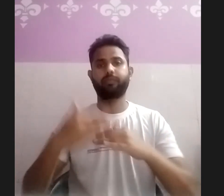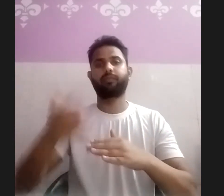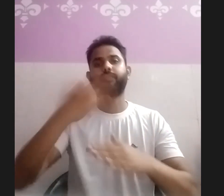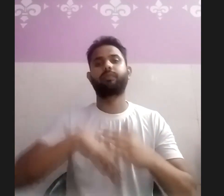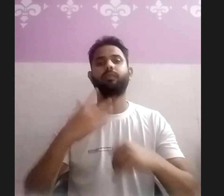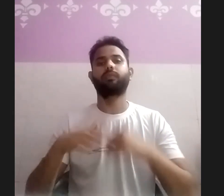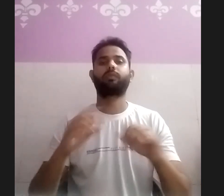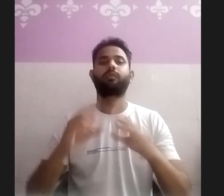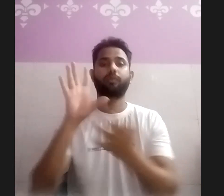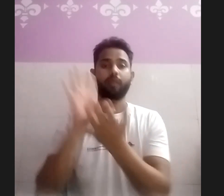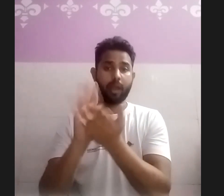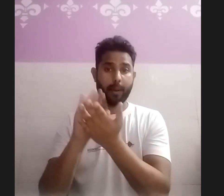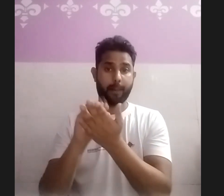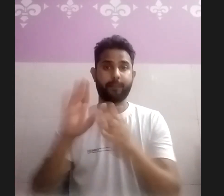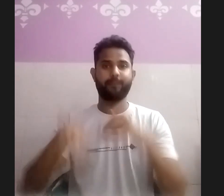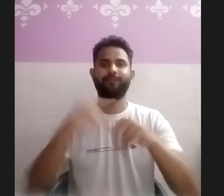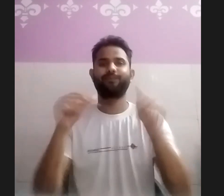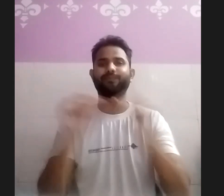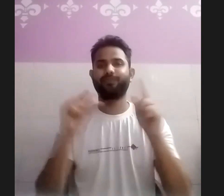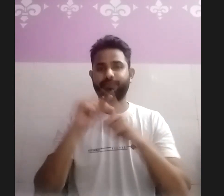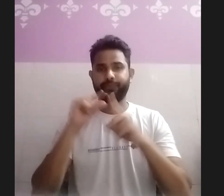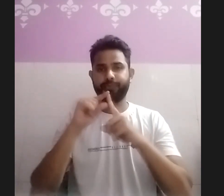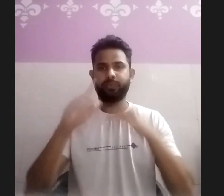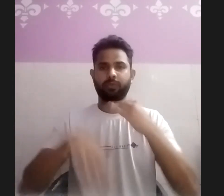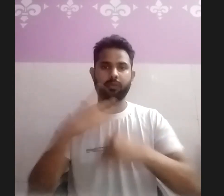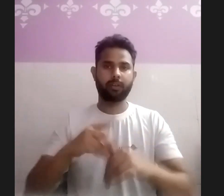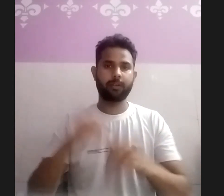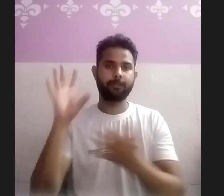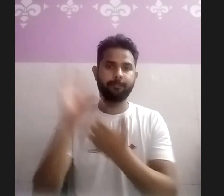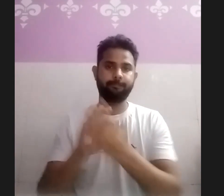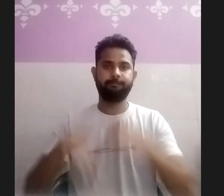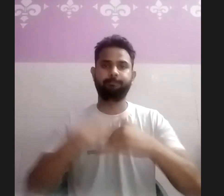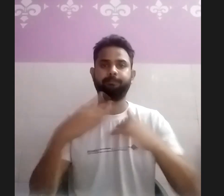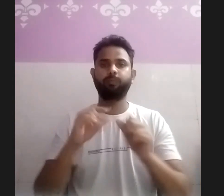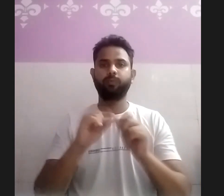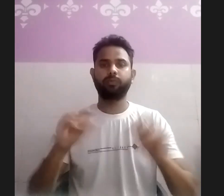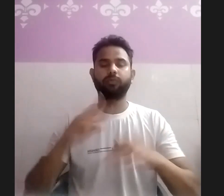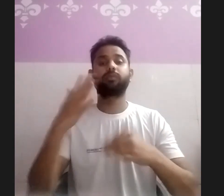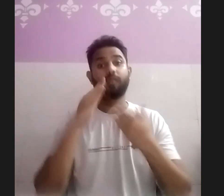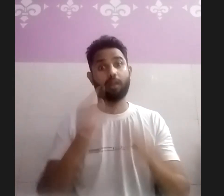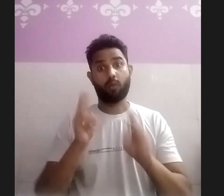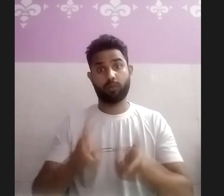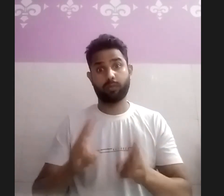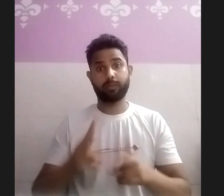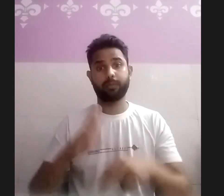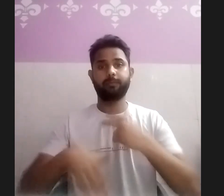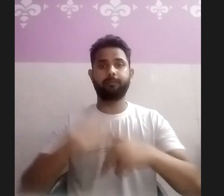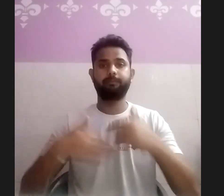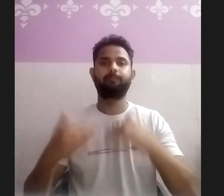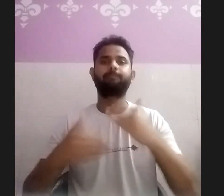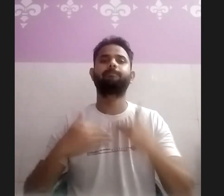app, creating an account was a task, as Peter mentioned earlier, but still far better